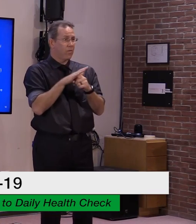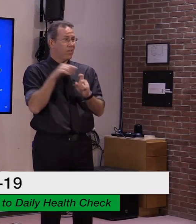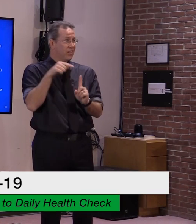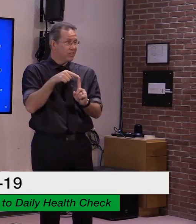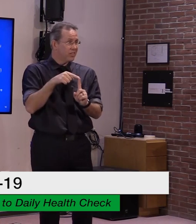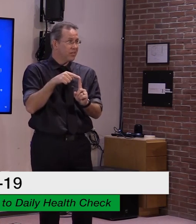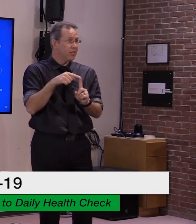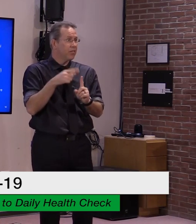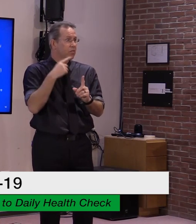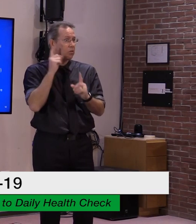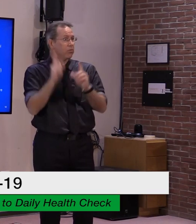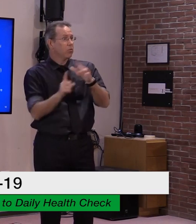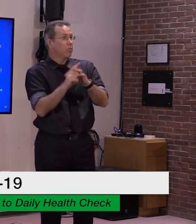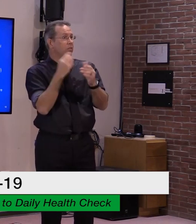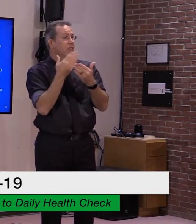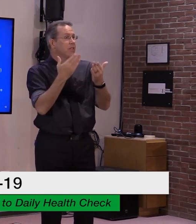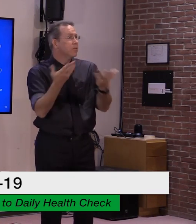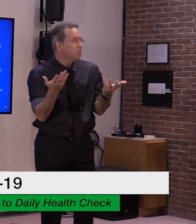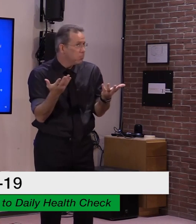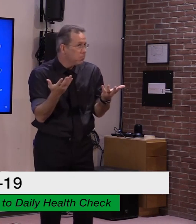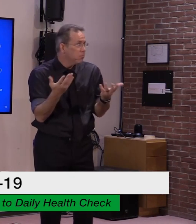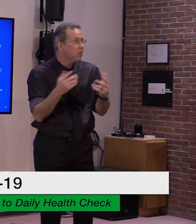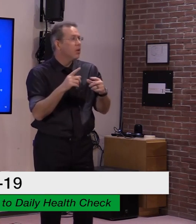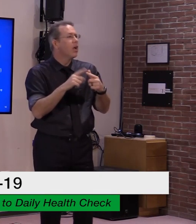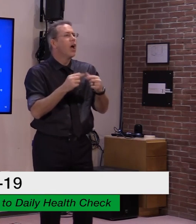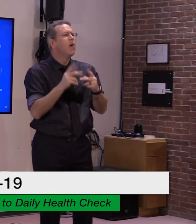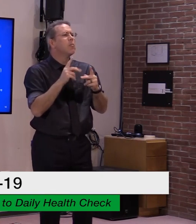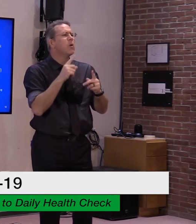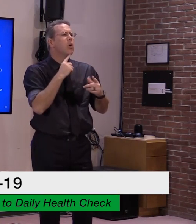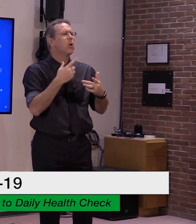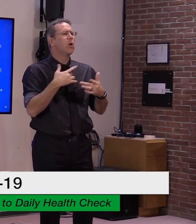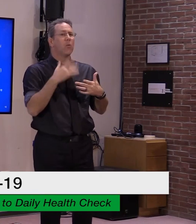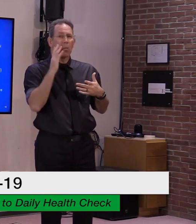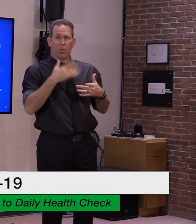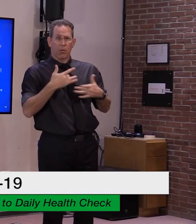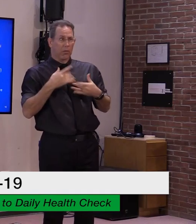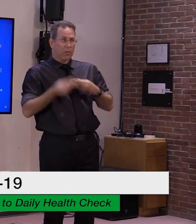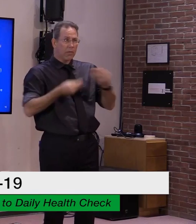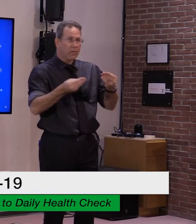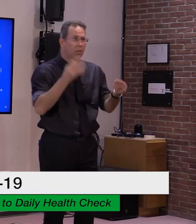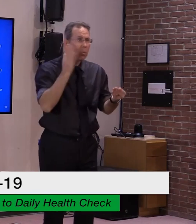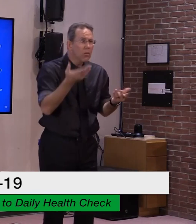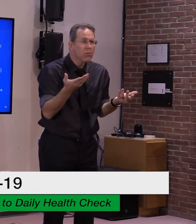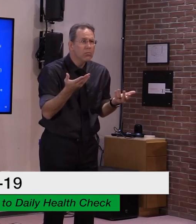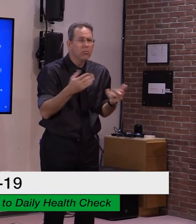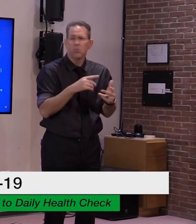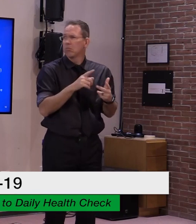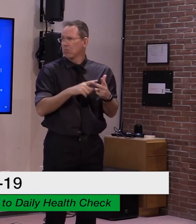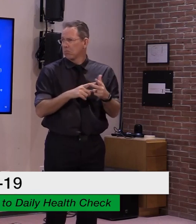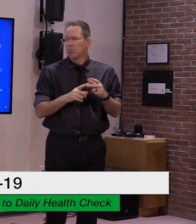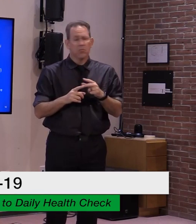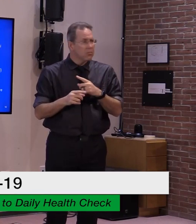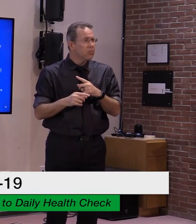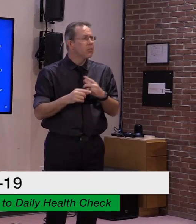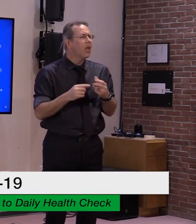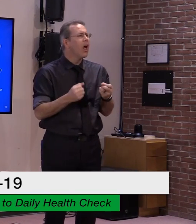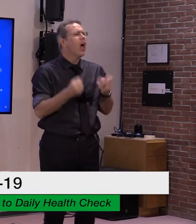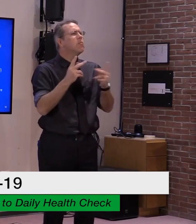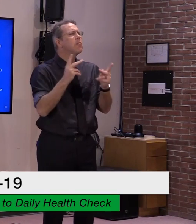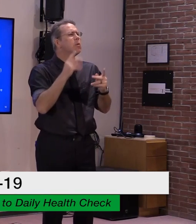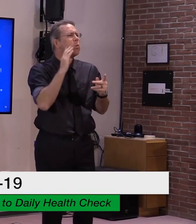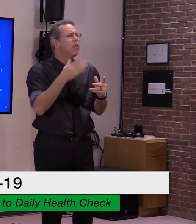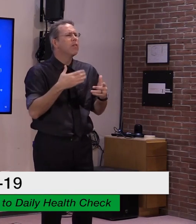uh with those families and then last how many dinners are likely to occur in vermont in 2020